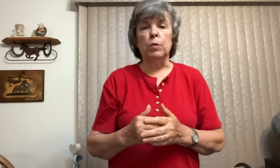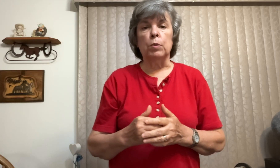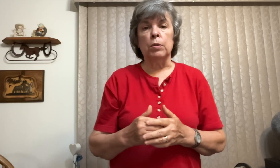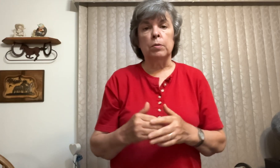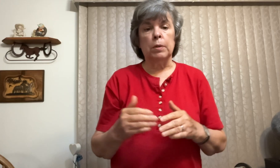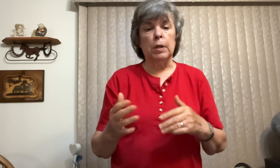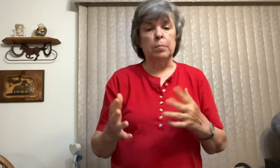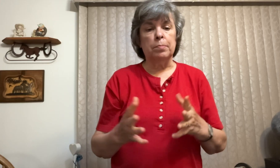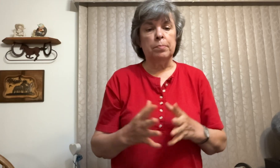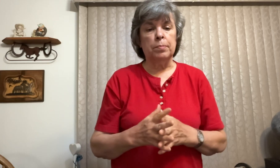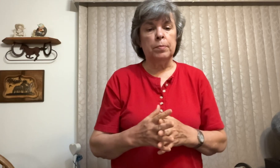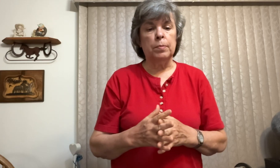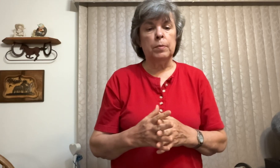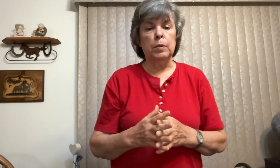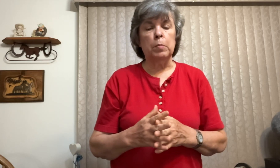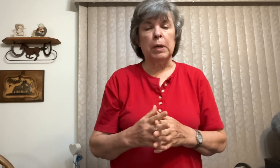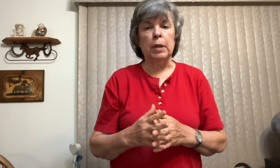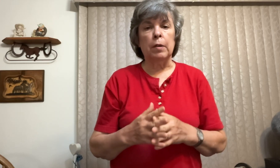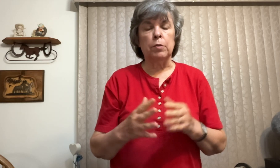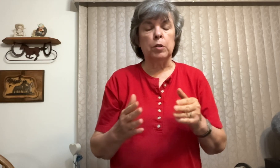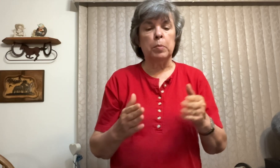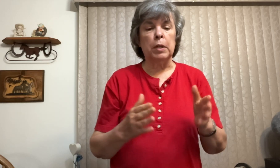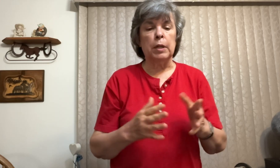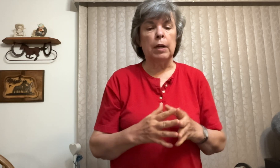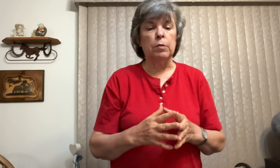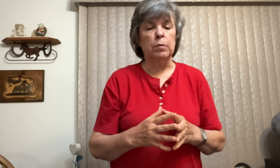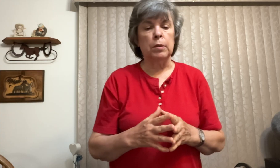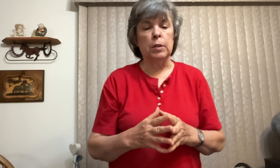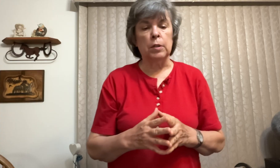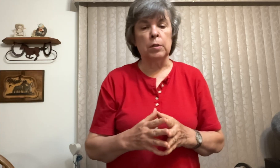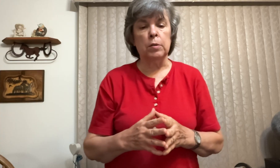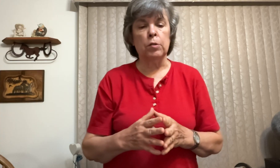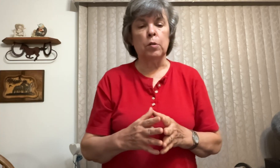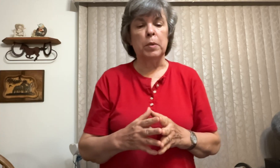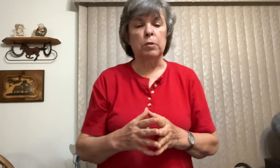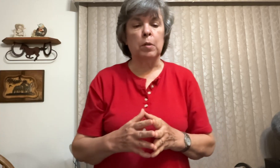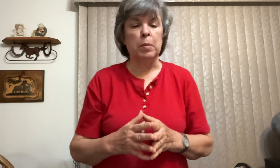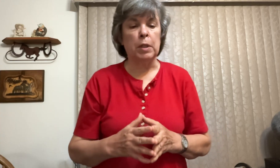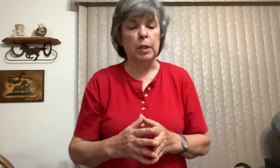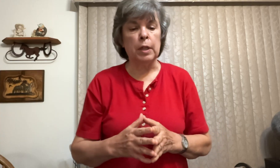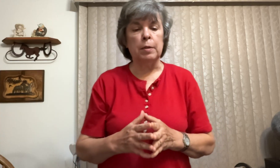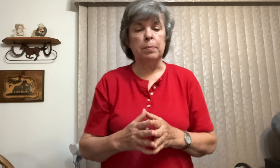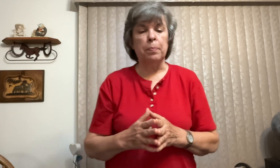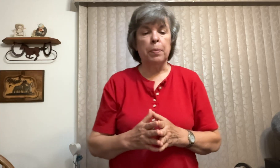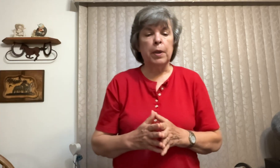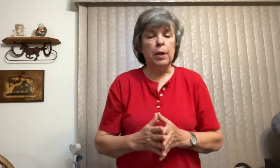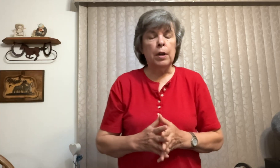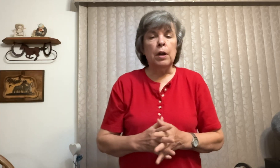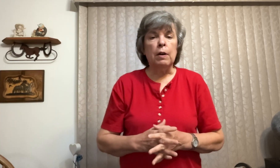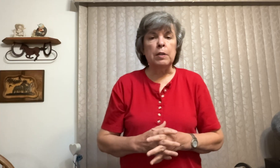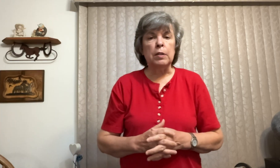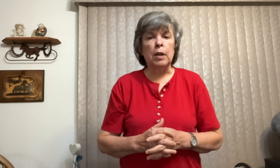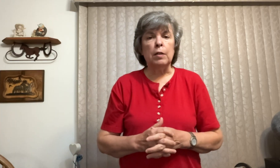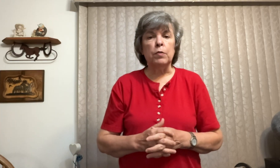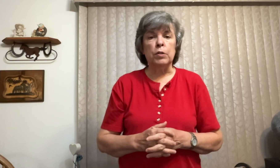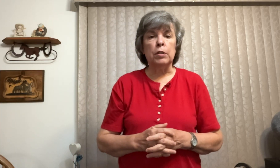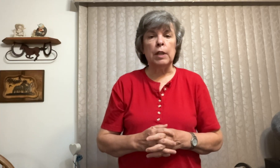were, you might have to spell it out in a sermon or something like that. All right, the sign for slain